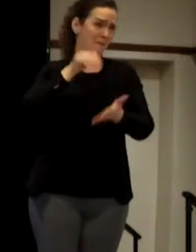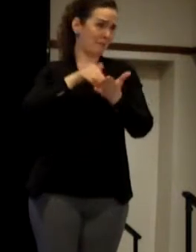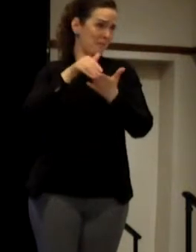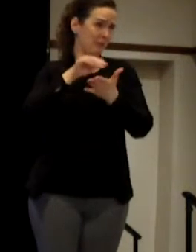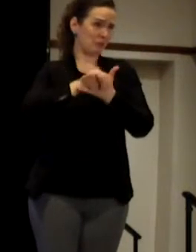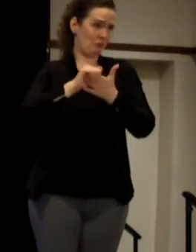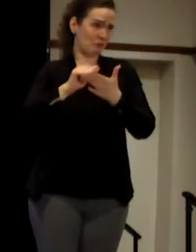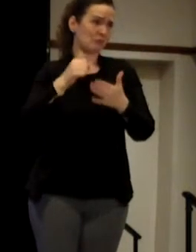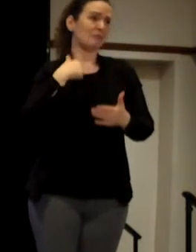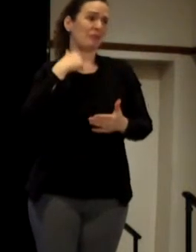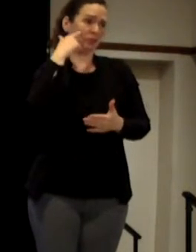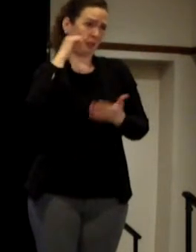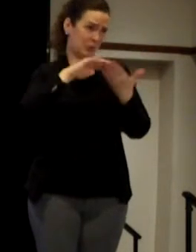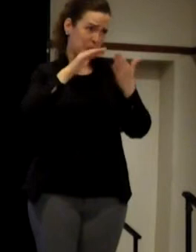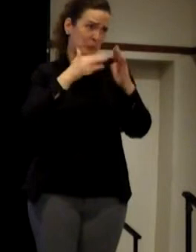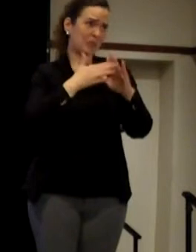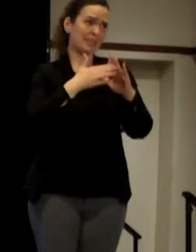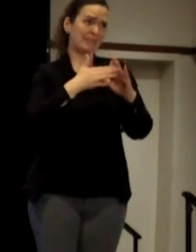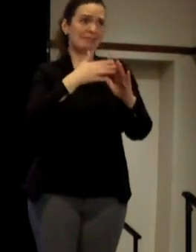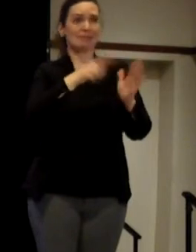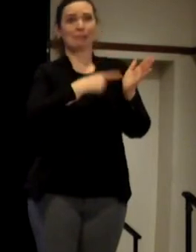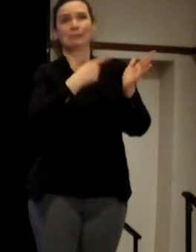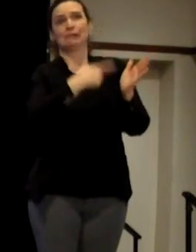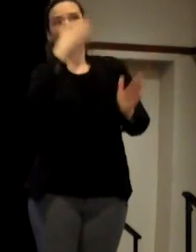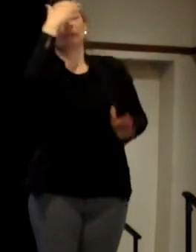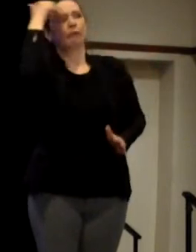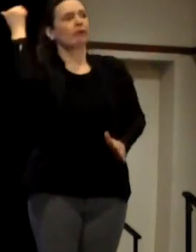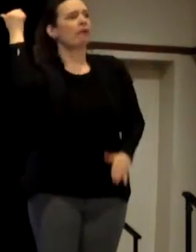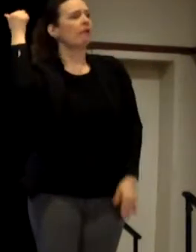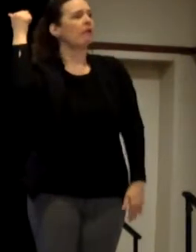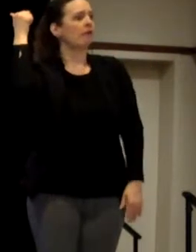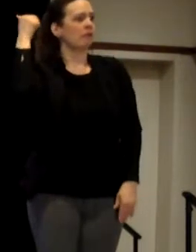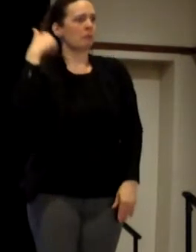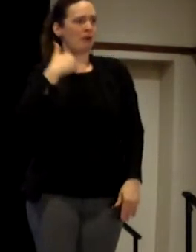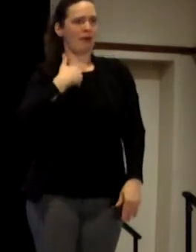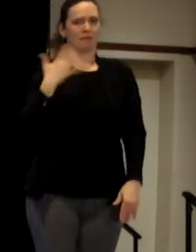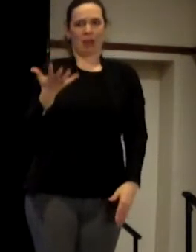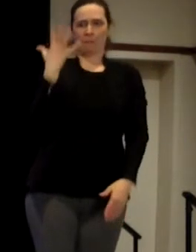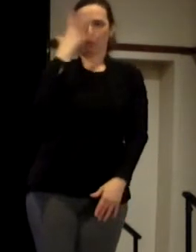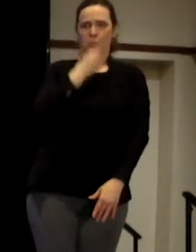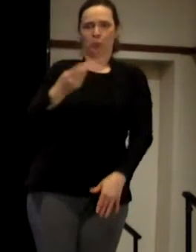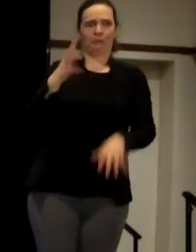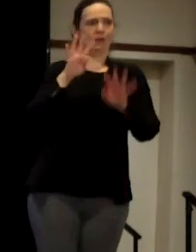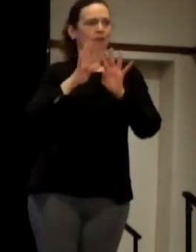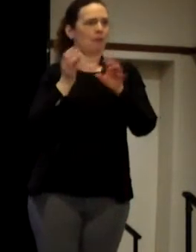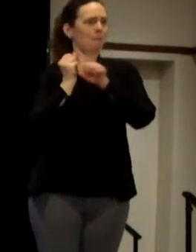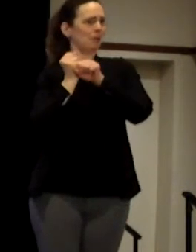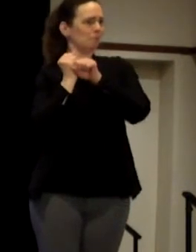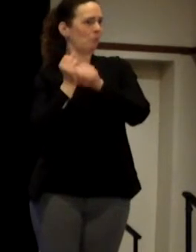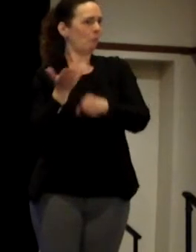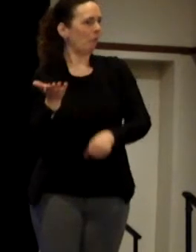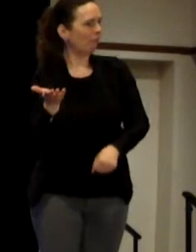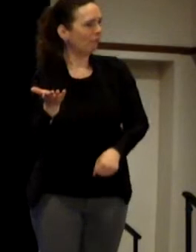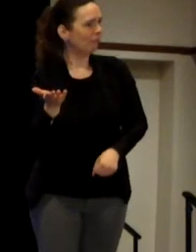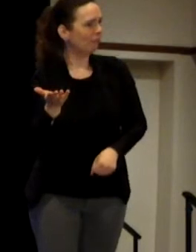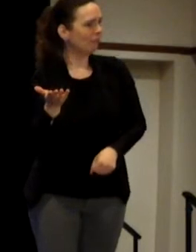we've been doing a $25 million renovation of that stadium, and it will be soon in a couple weeks. It will be ready in a couple weeks.